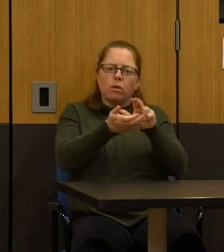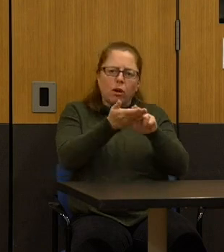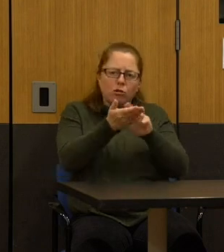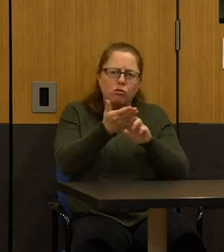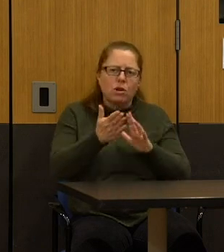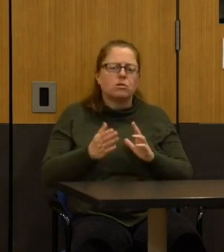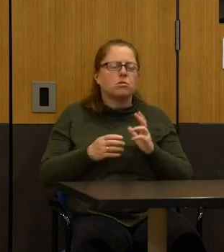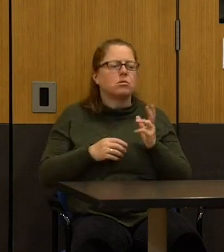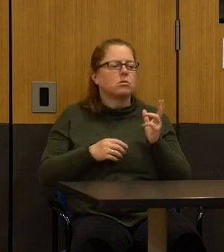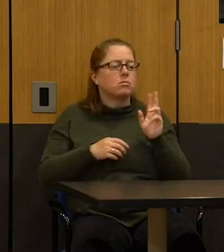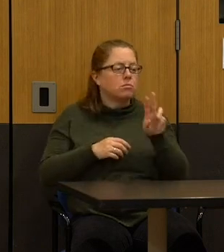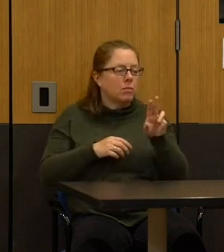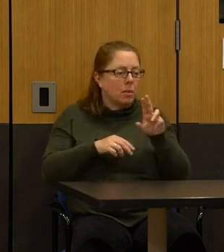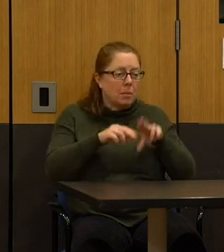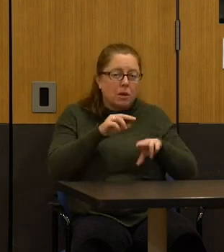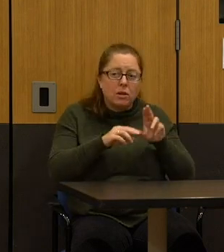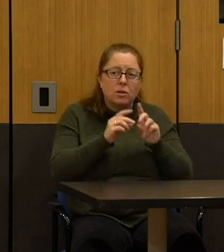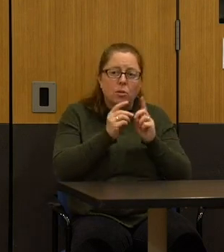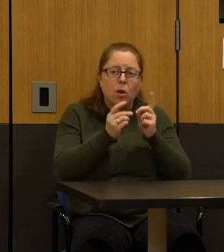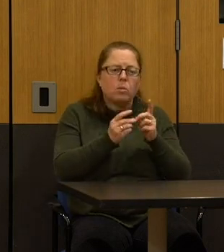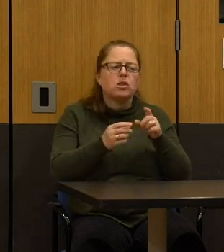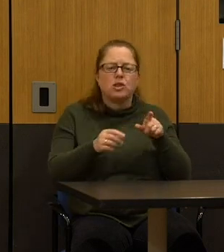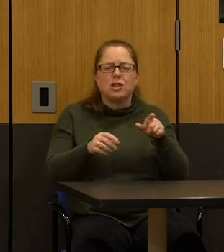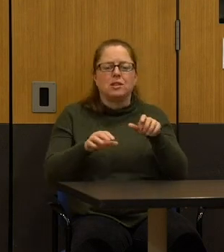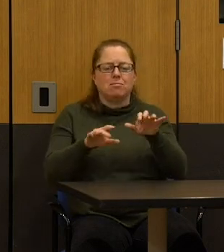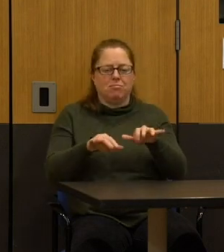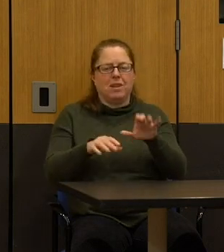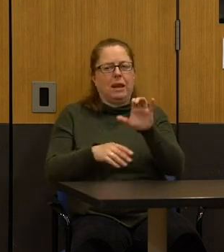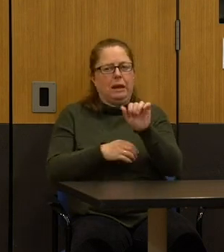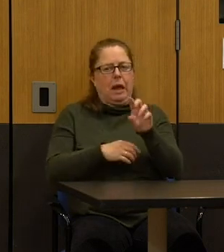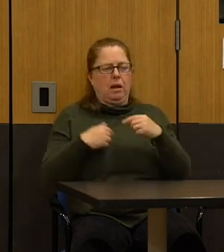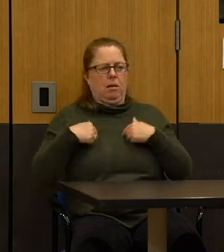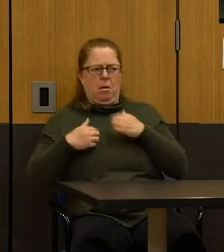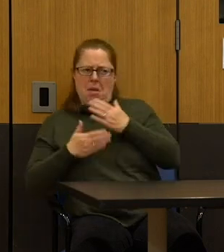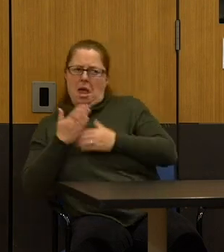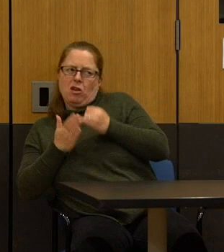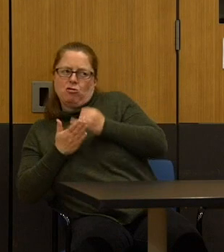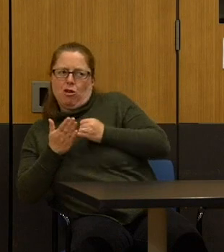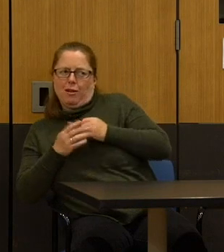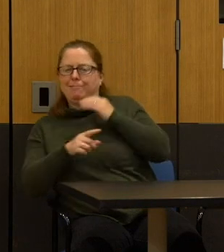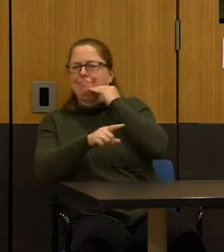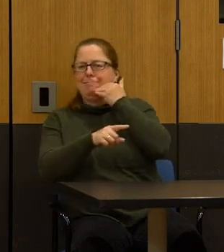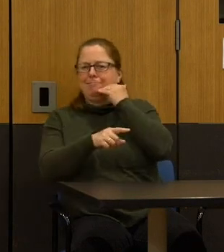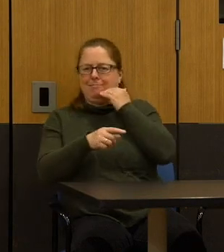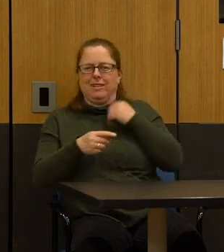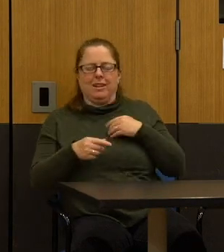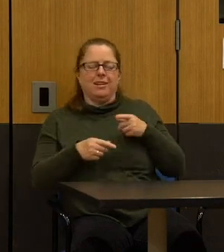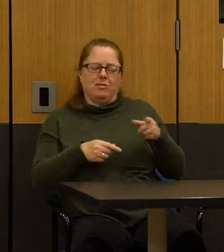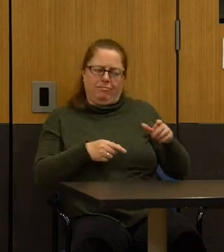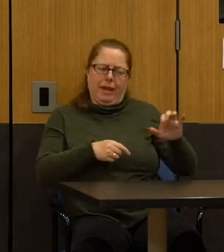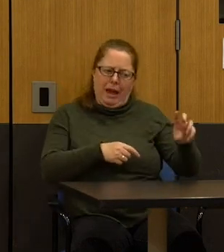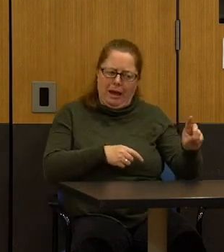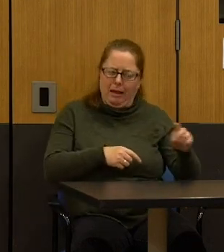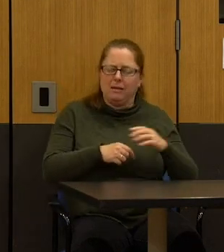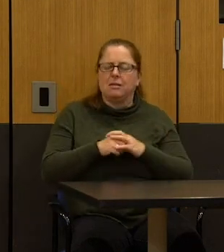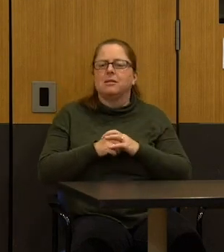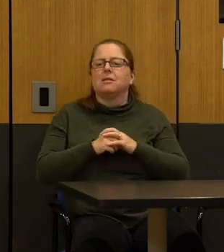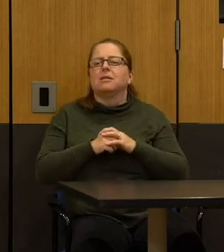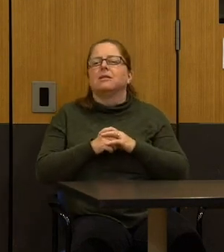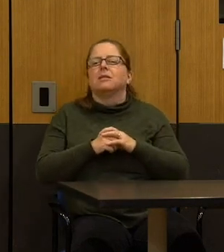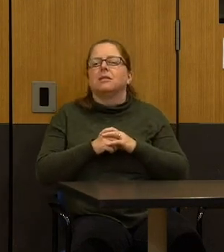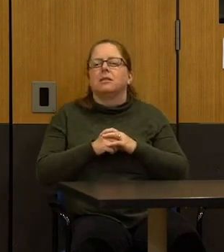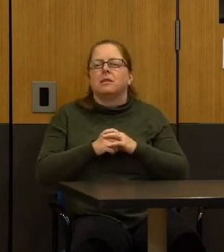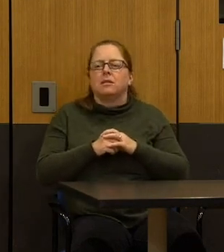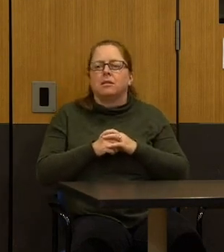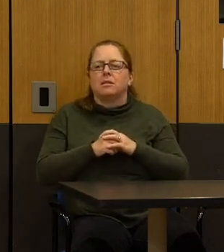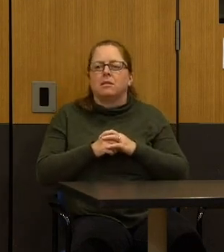the building department. She'll be doing the CAD drawings. I do hand drawings, but she'll do the CAD. And I think